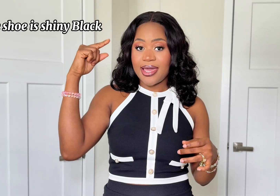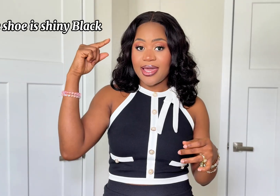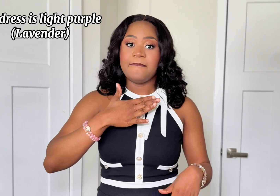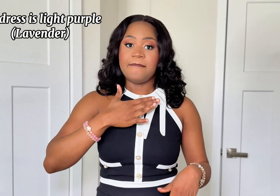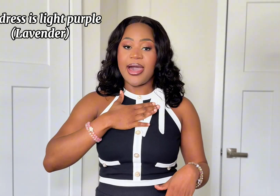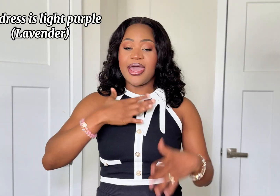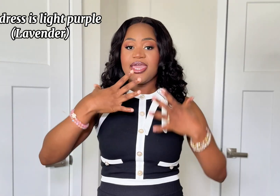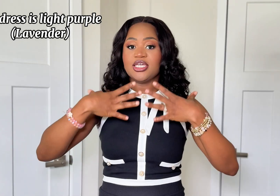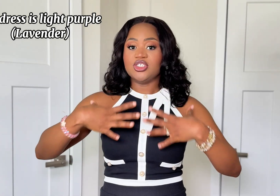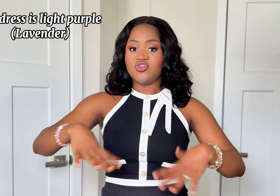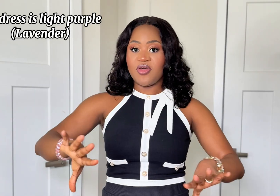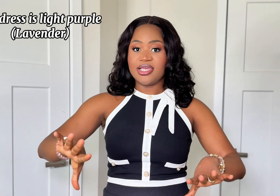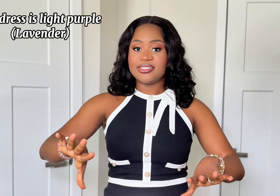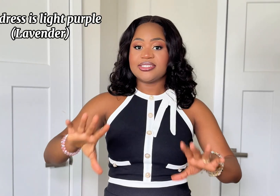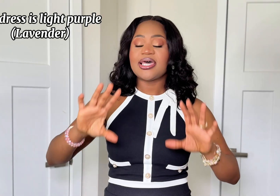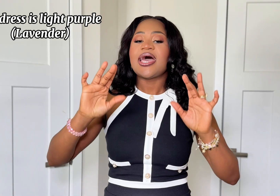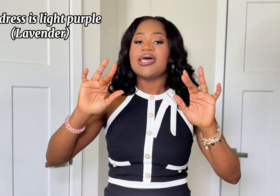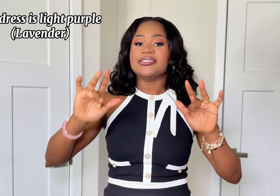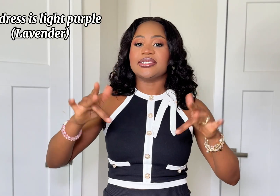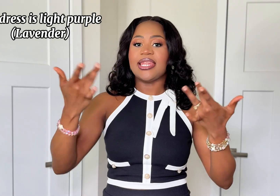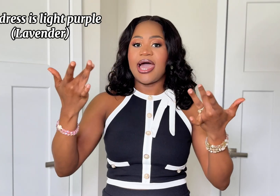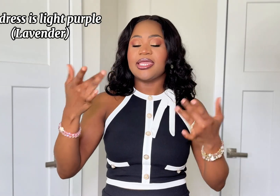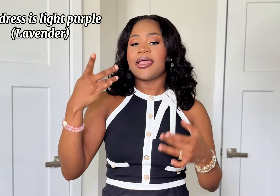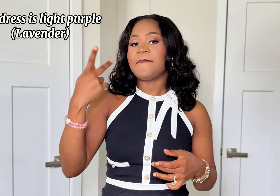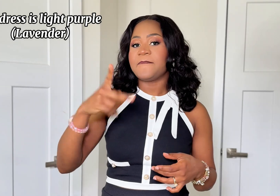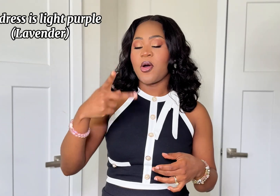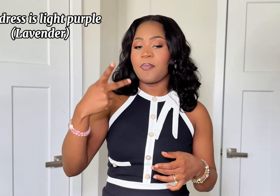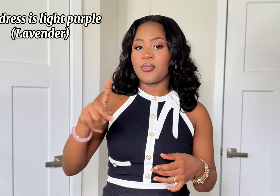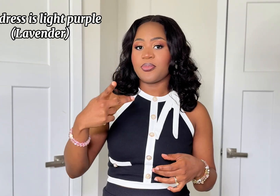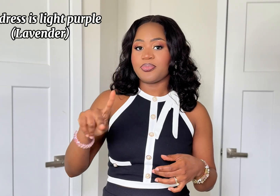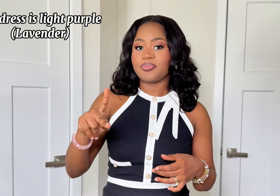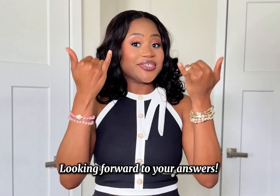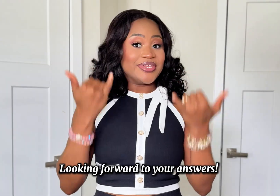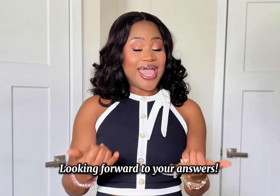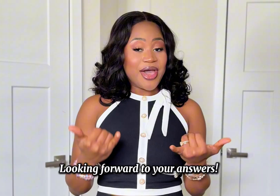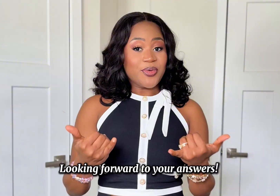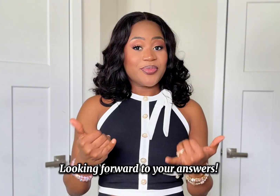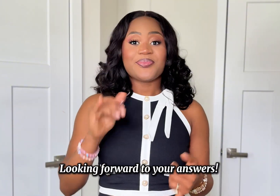black. My dress is light purple. So now